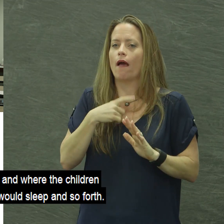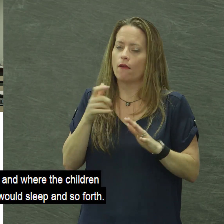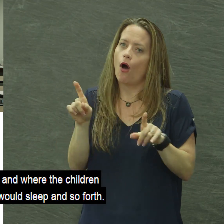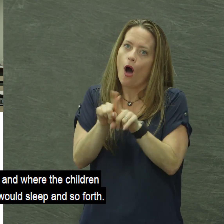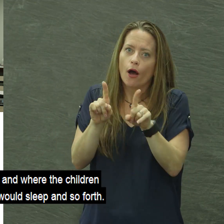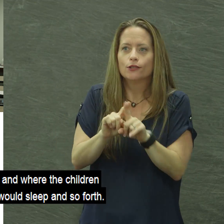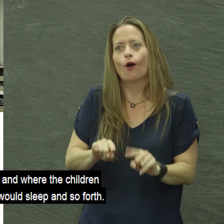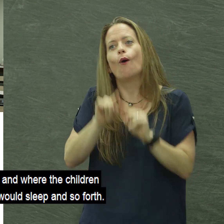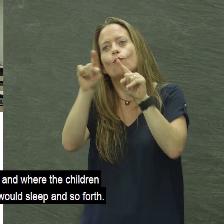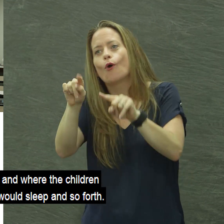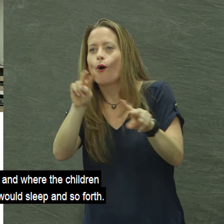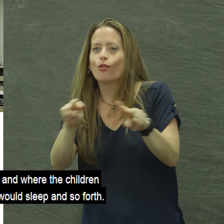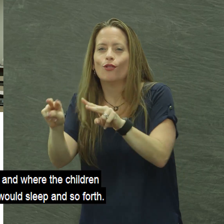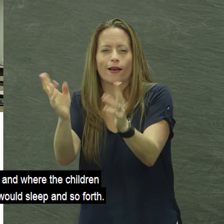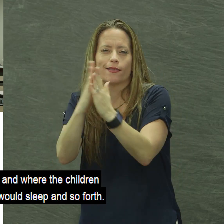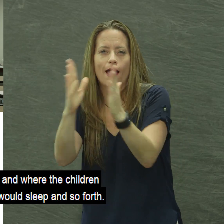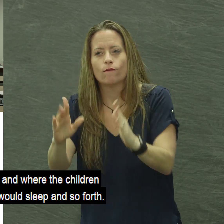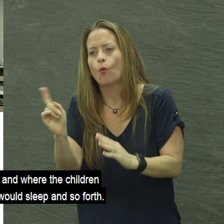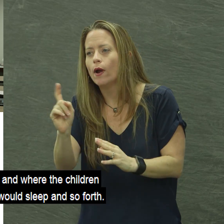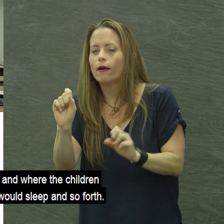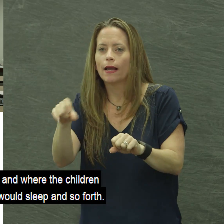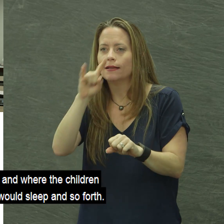where the children would sleep and so forth.